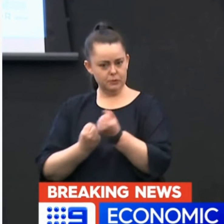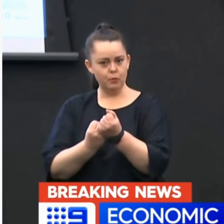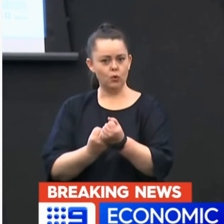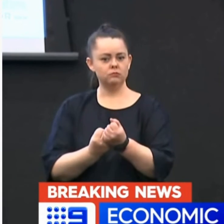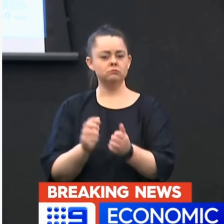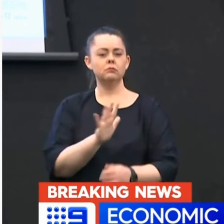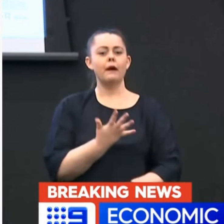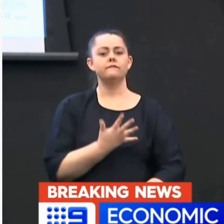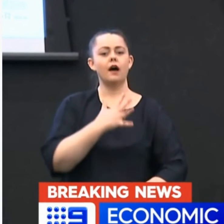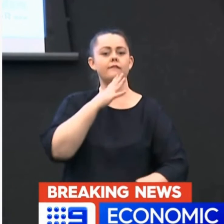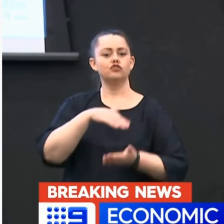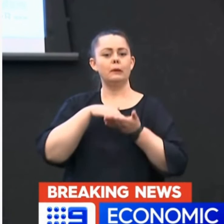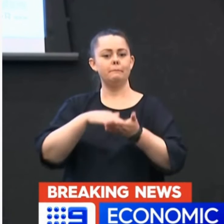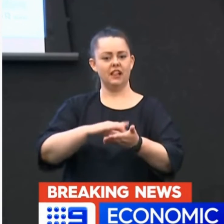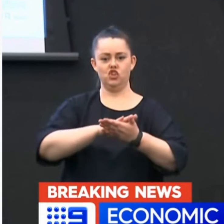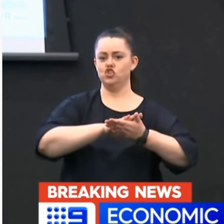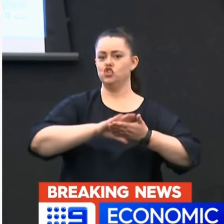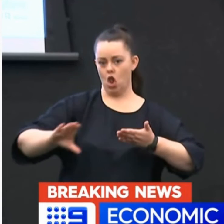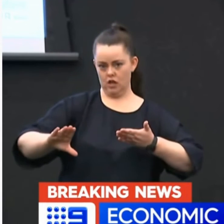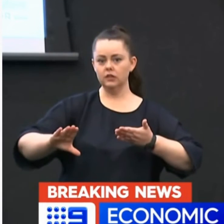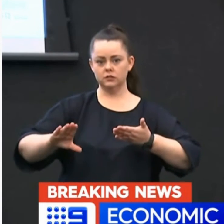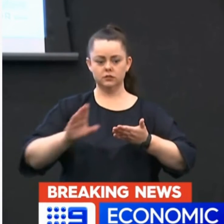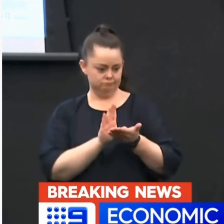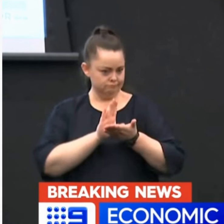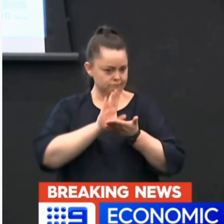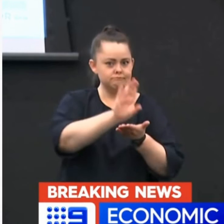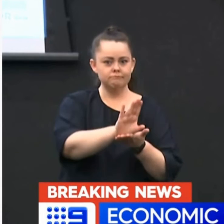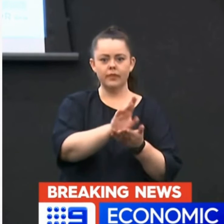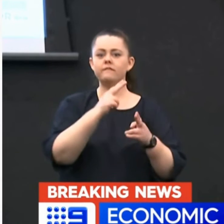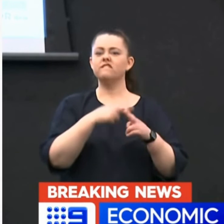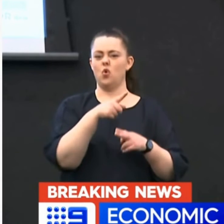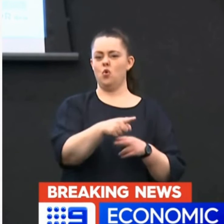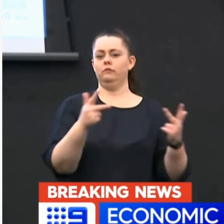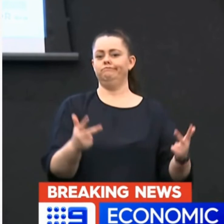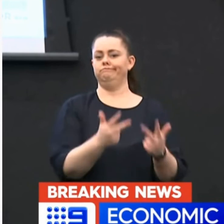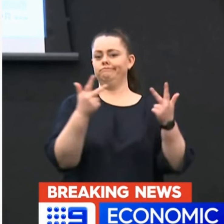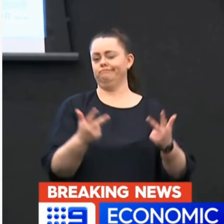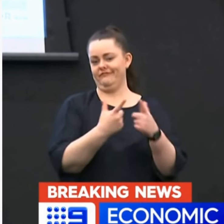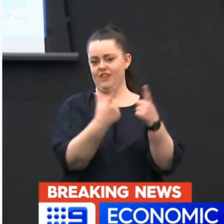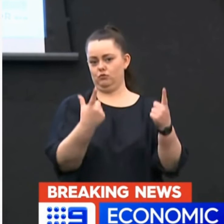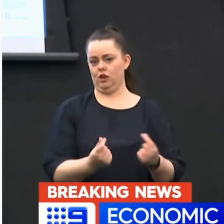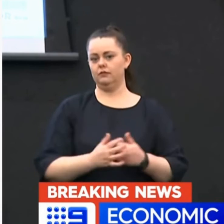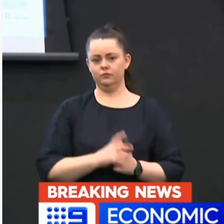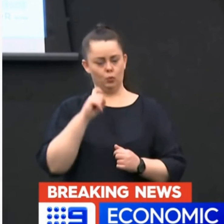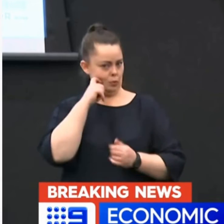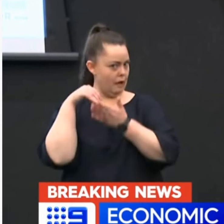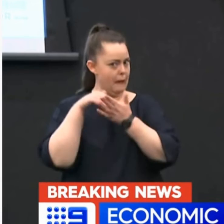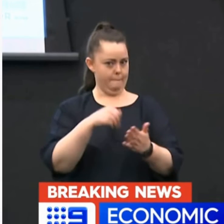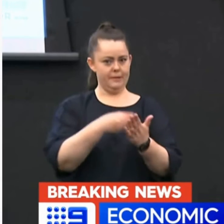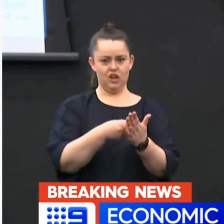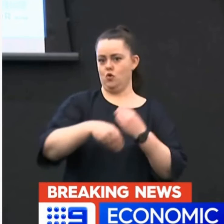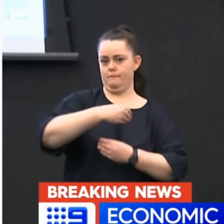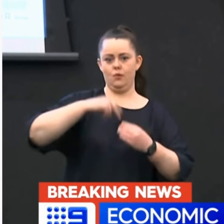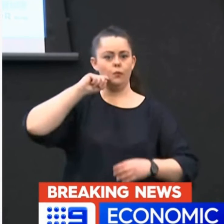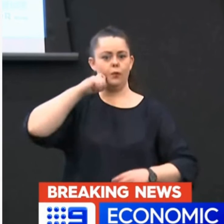that will stimulate spending across New South Wales and create a multiplier effect that will turbocharge our economy. We're doing that